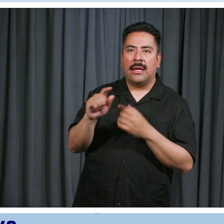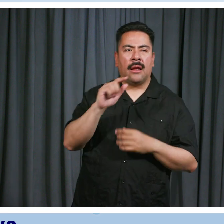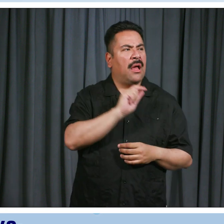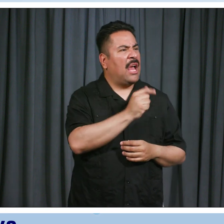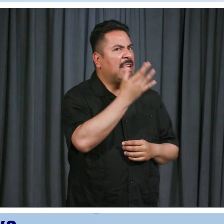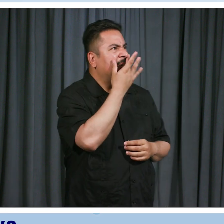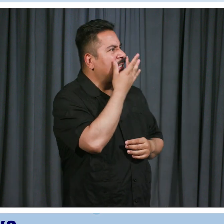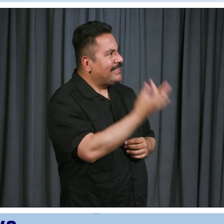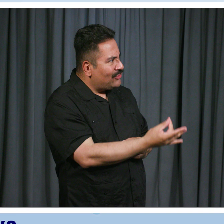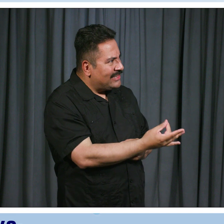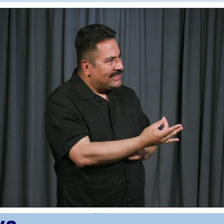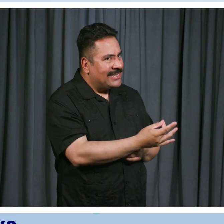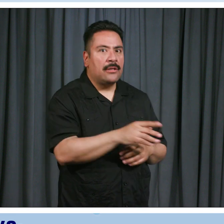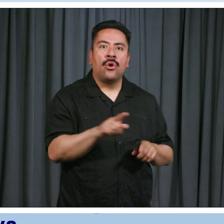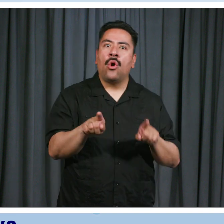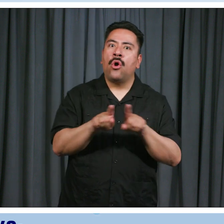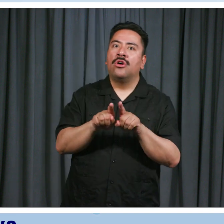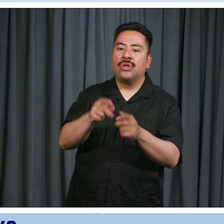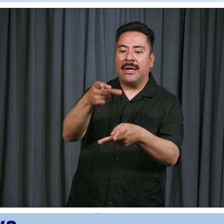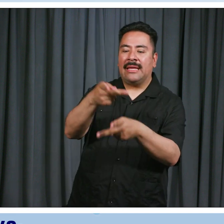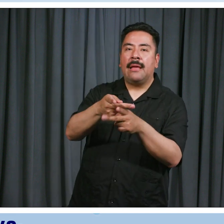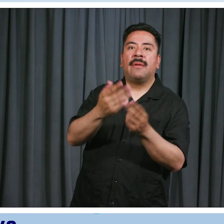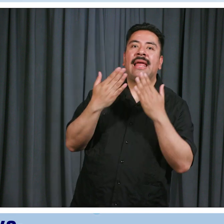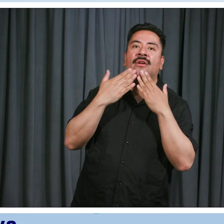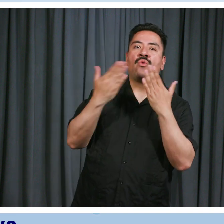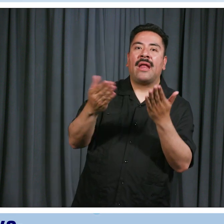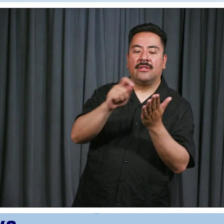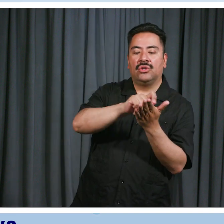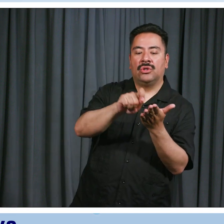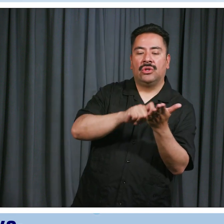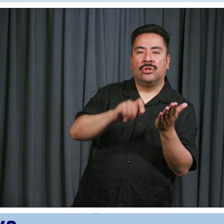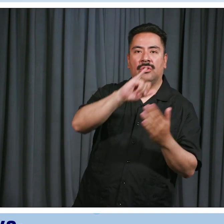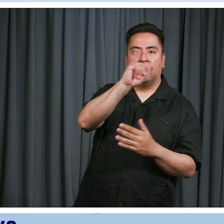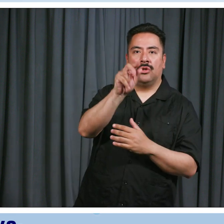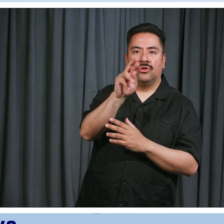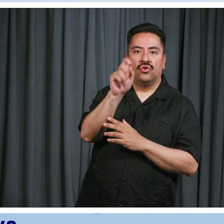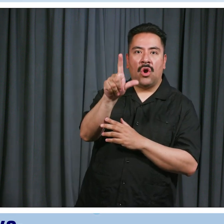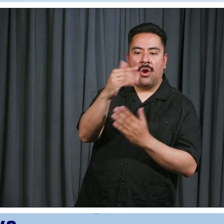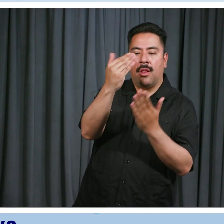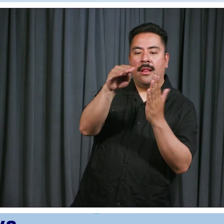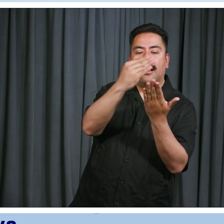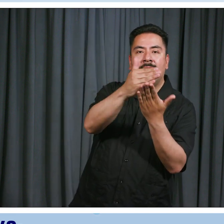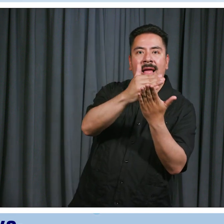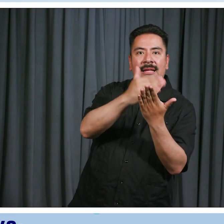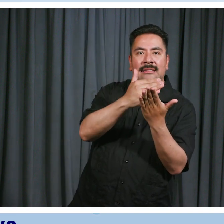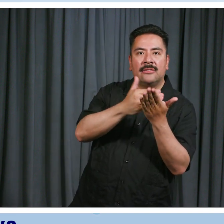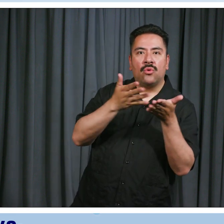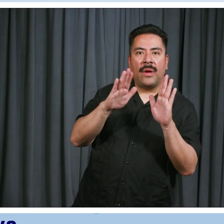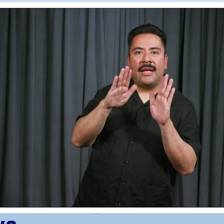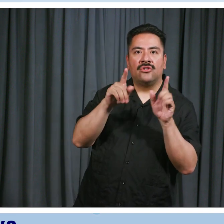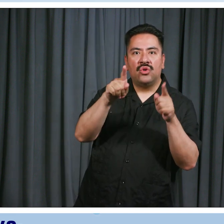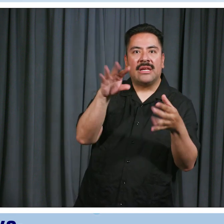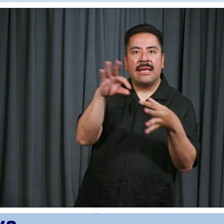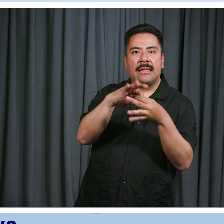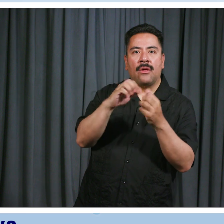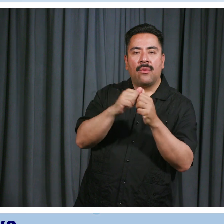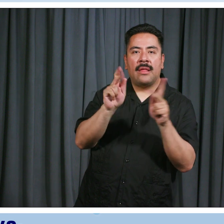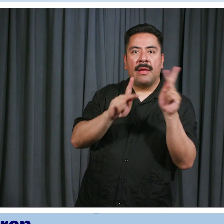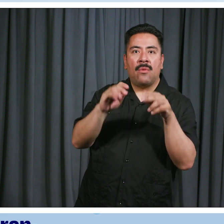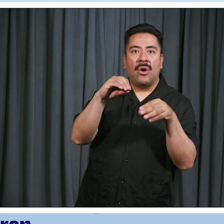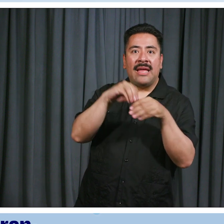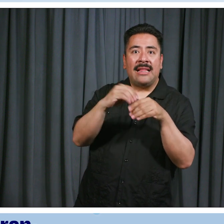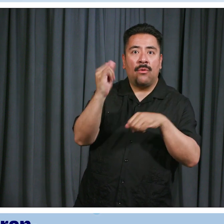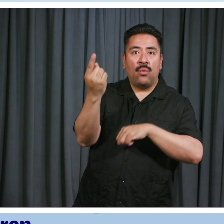that keeping that gratitude journal actually, that's listing the ways in which you were able to connect with people during the day can be really enhancing.